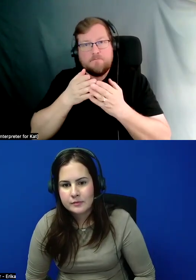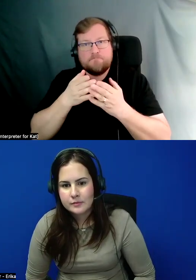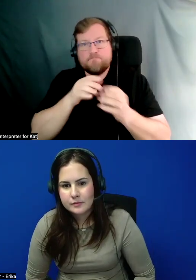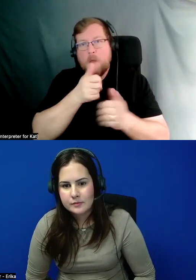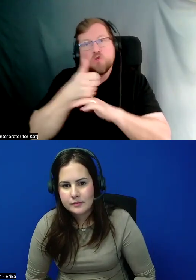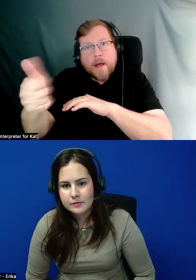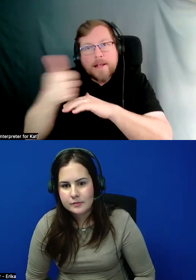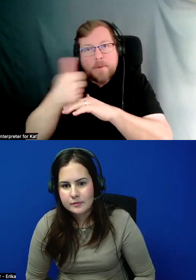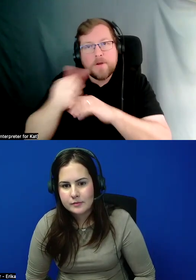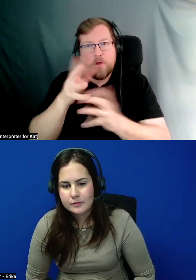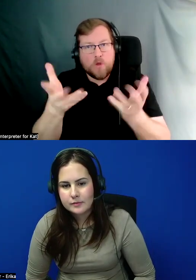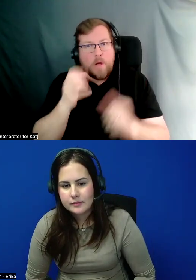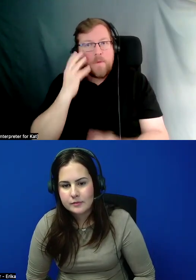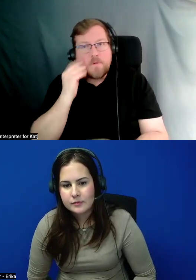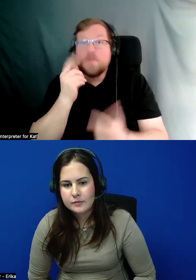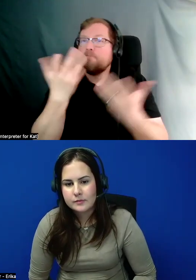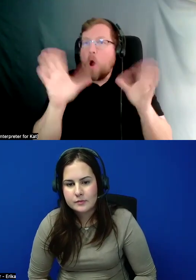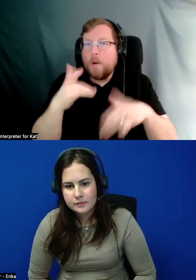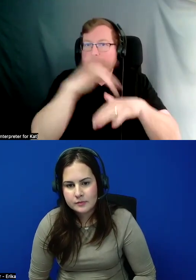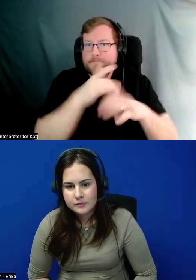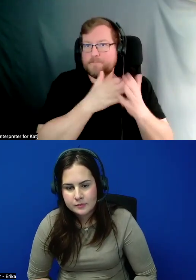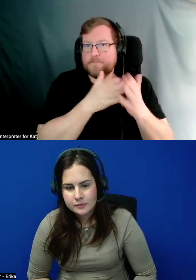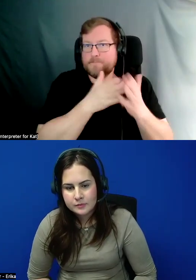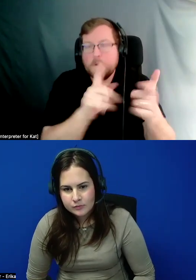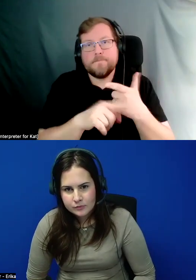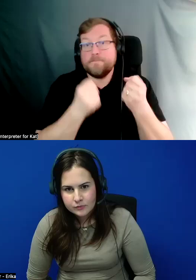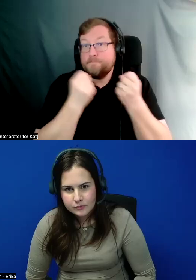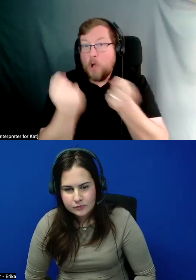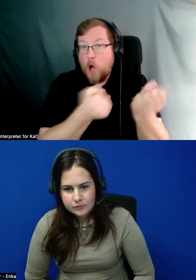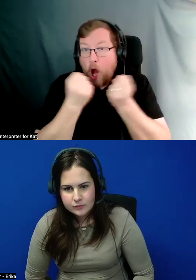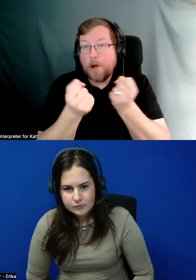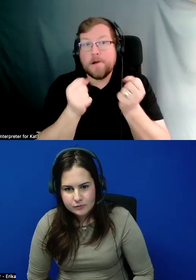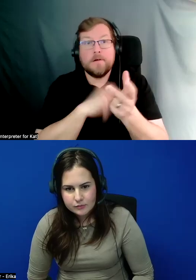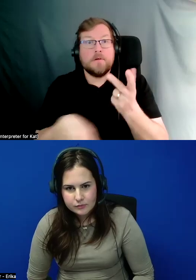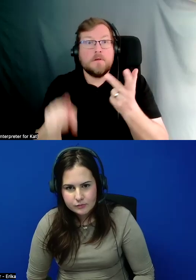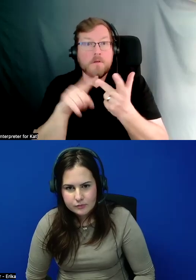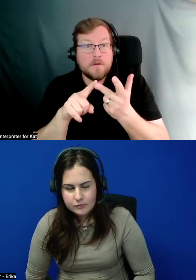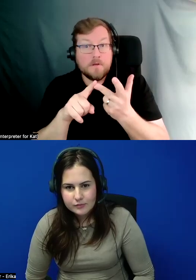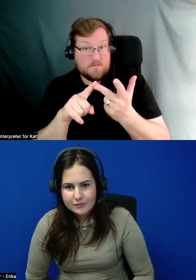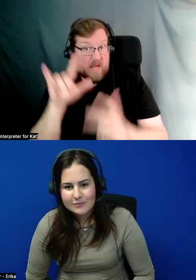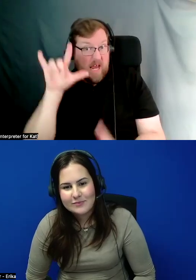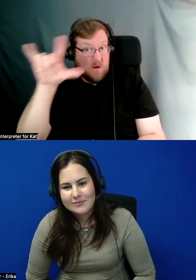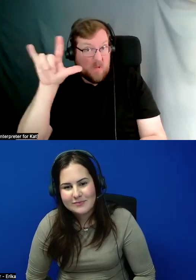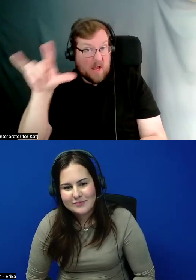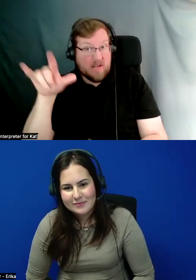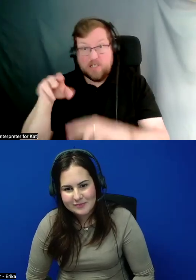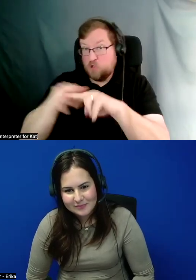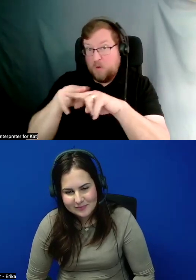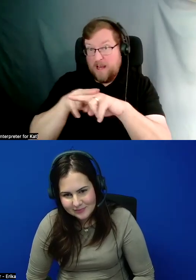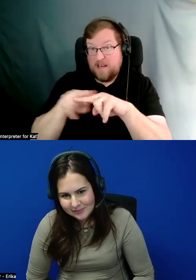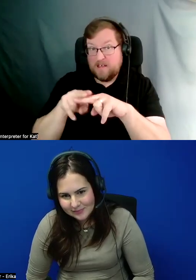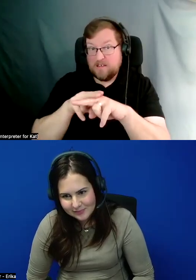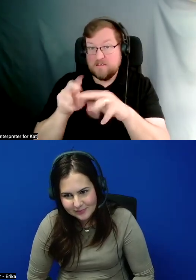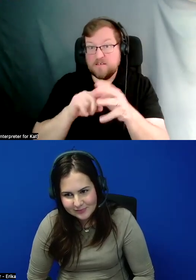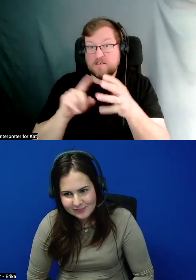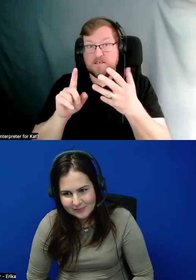to experience? Because you've been on a boat, car, I don't know, maybe airplane or train